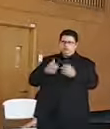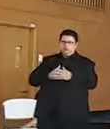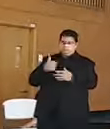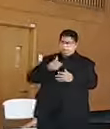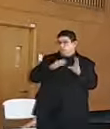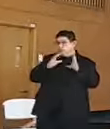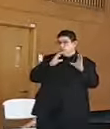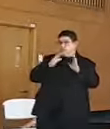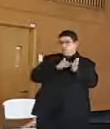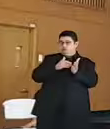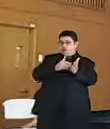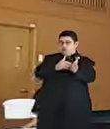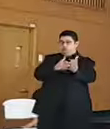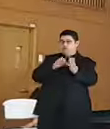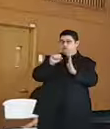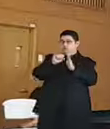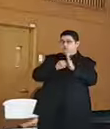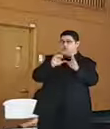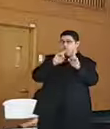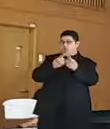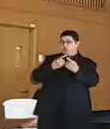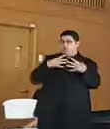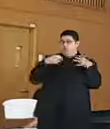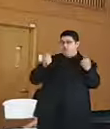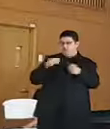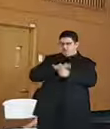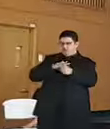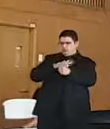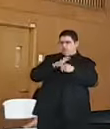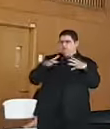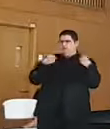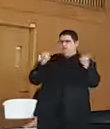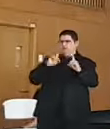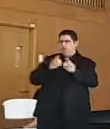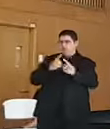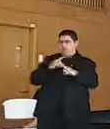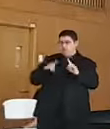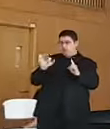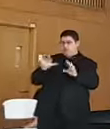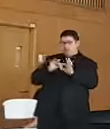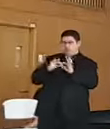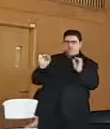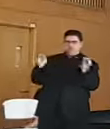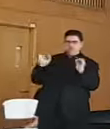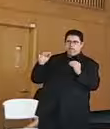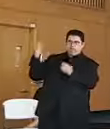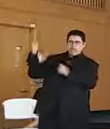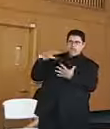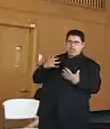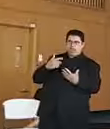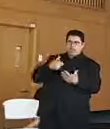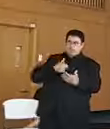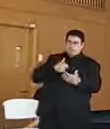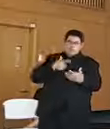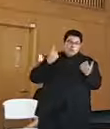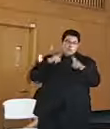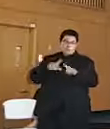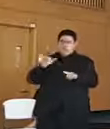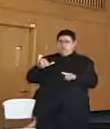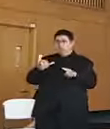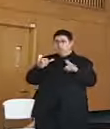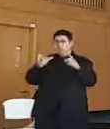with the State Department of Health and our regional health department partners, but we haven't gotten that message. But I do agree with that assessment,